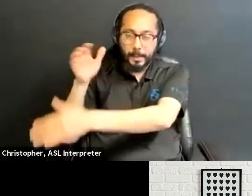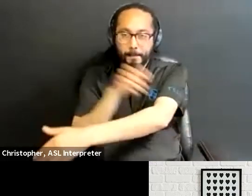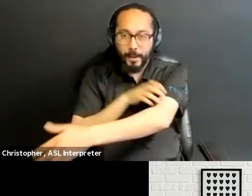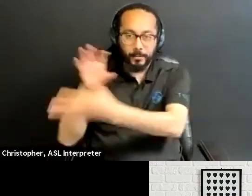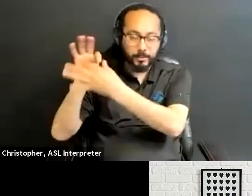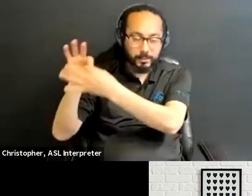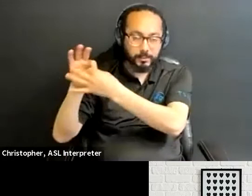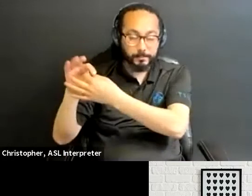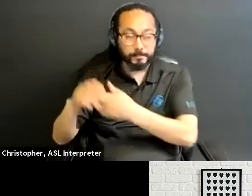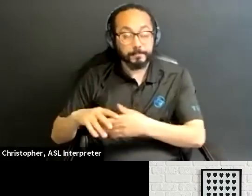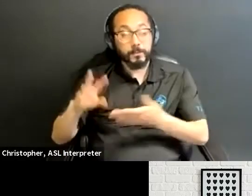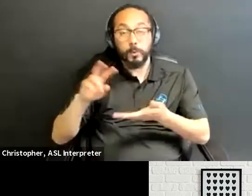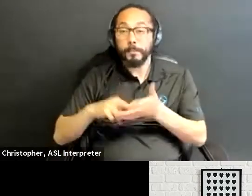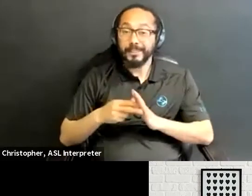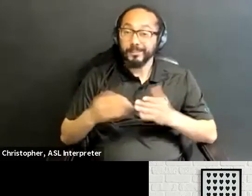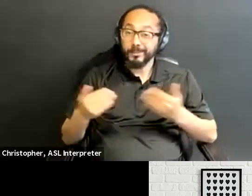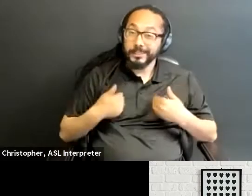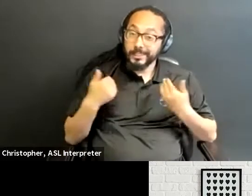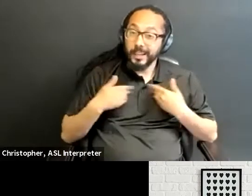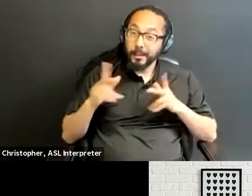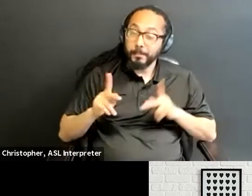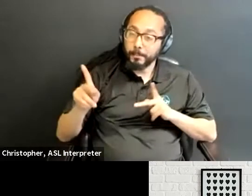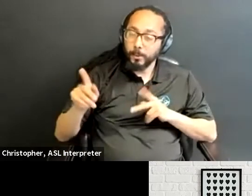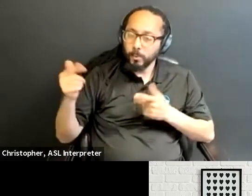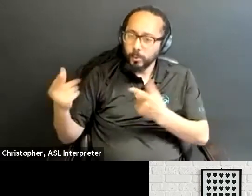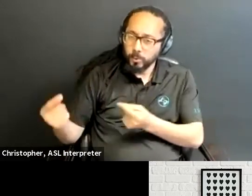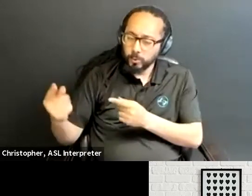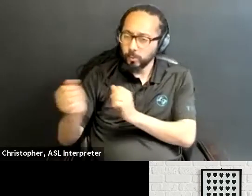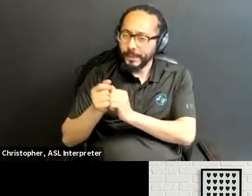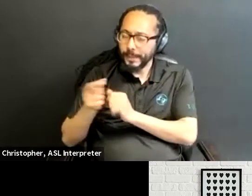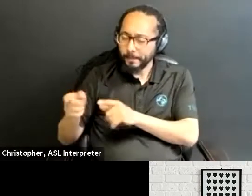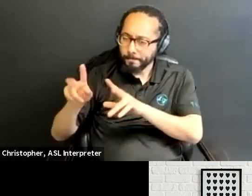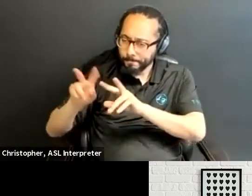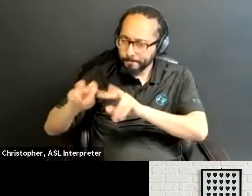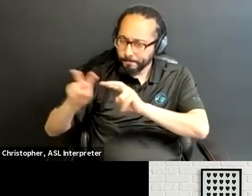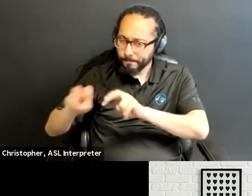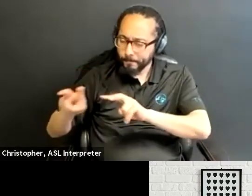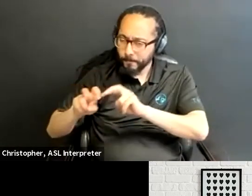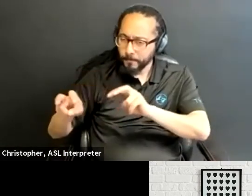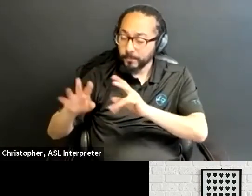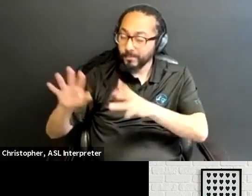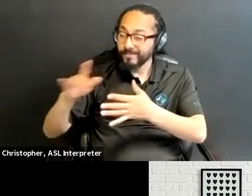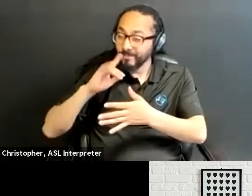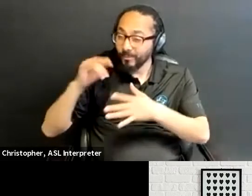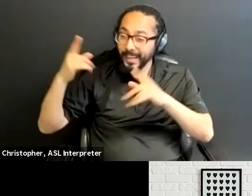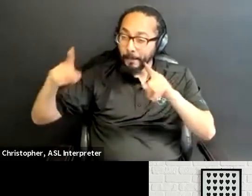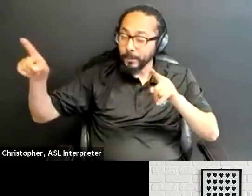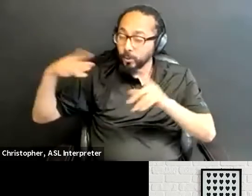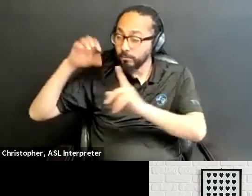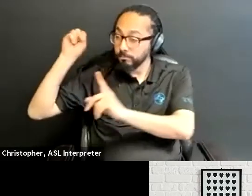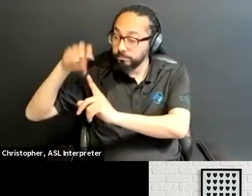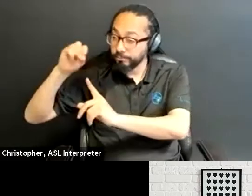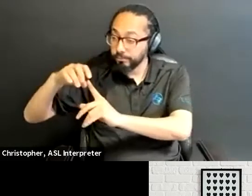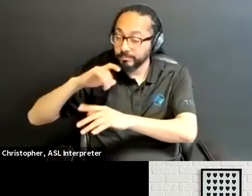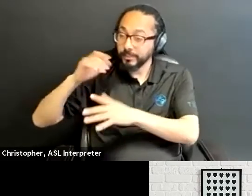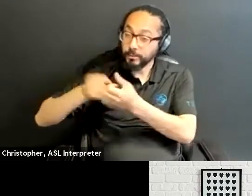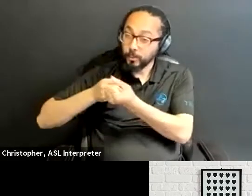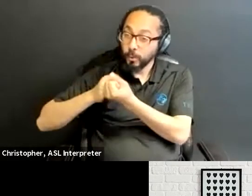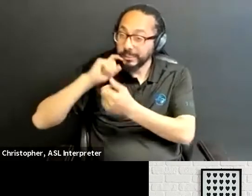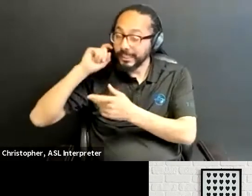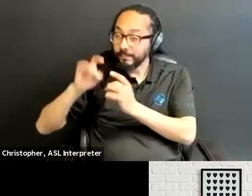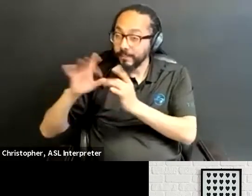people that we work with, we take the time to sort of deconstruct some of those messages that support sexual violence. I'm going to